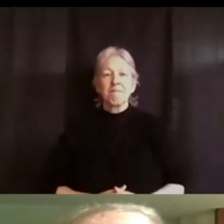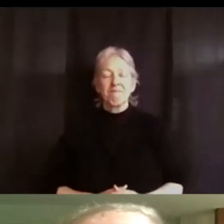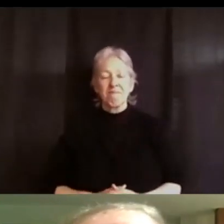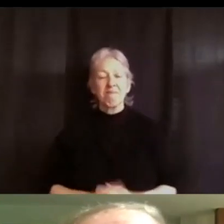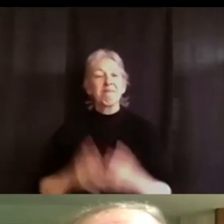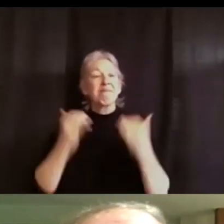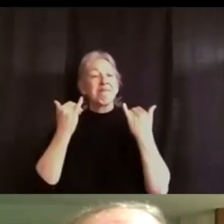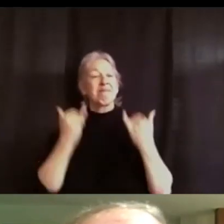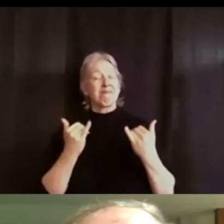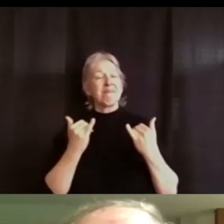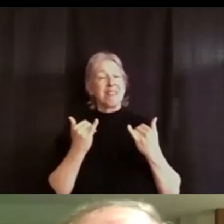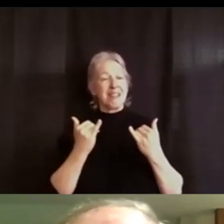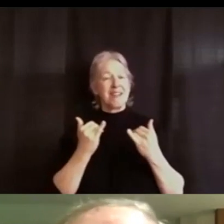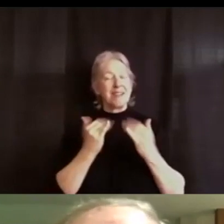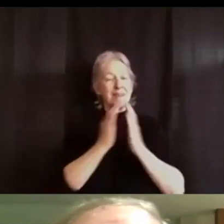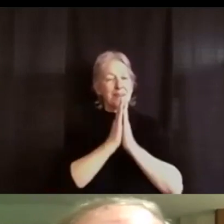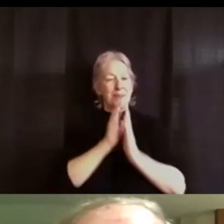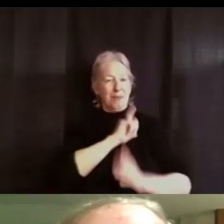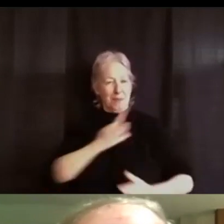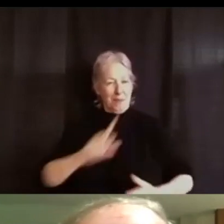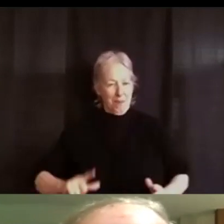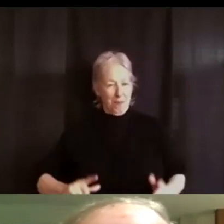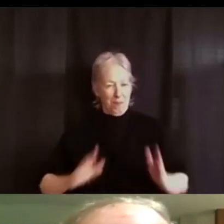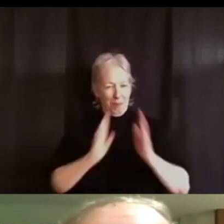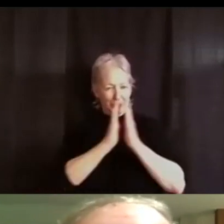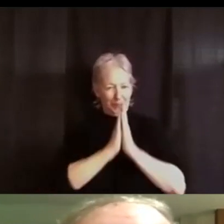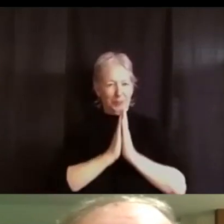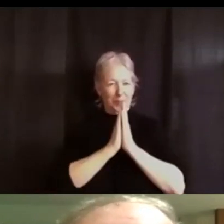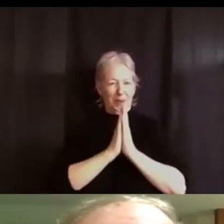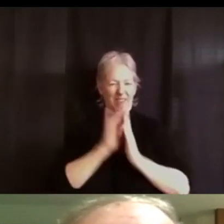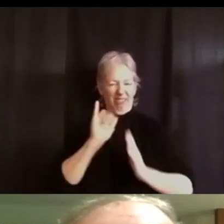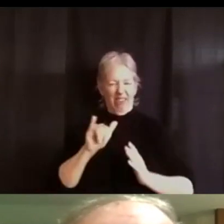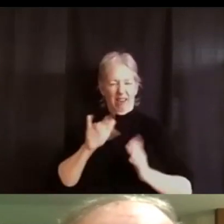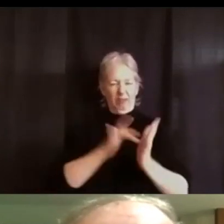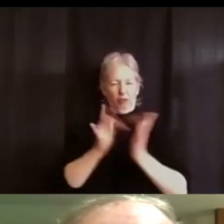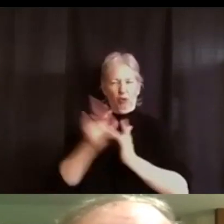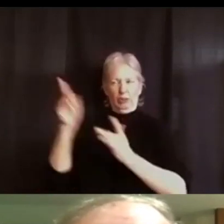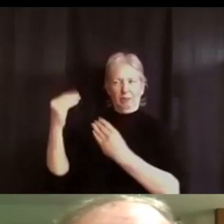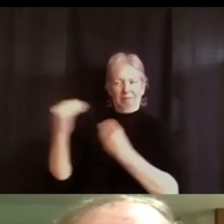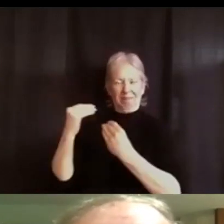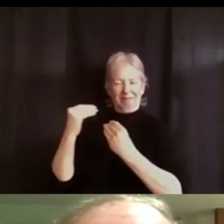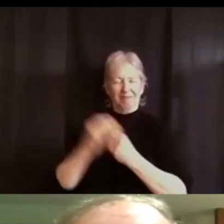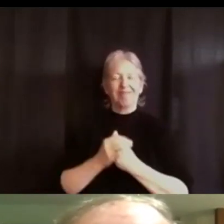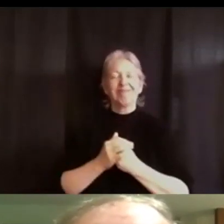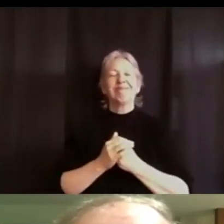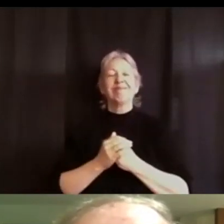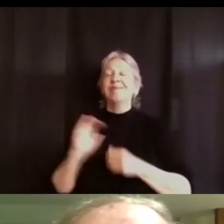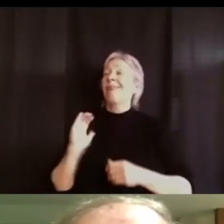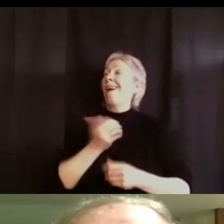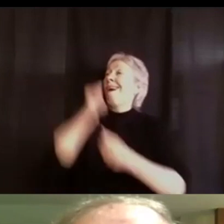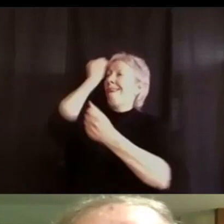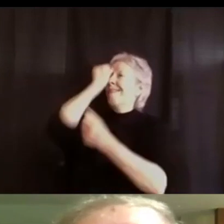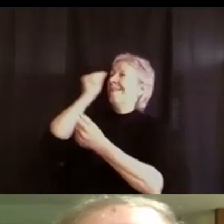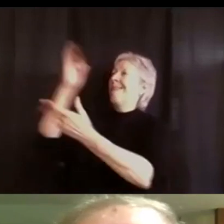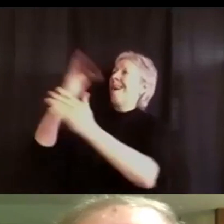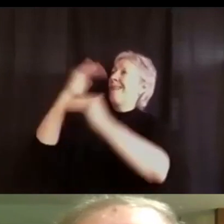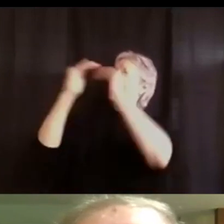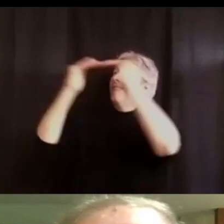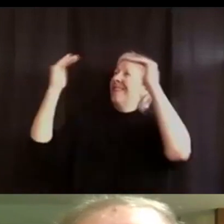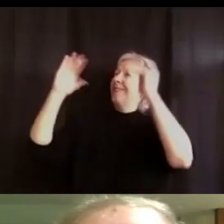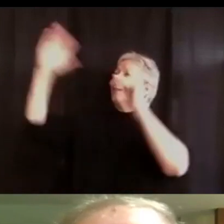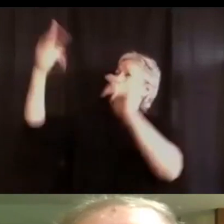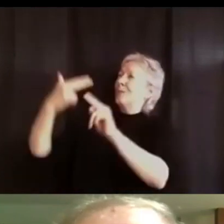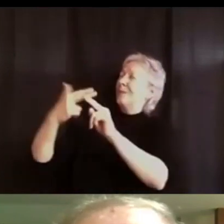join together in the prayer our Lord taught us to pray. Our Father in heaven, hallowed be your